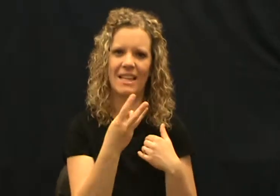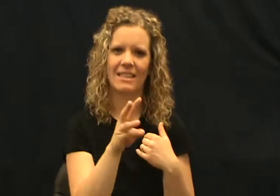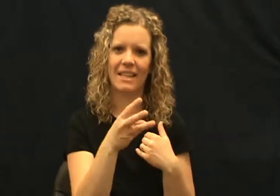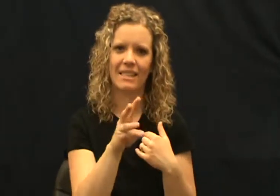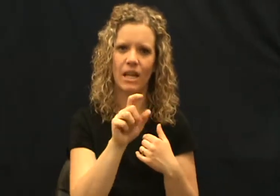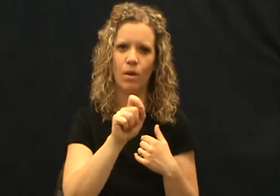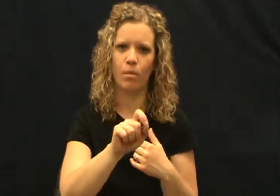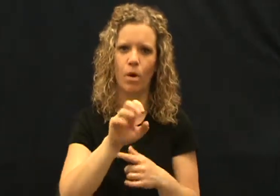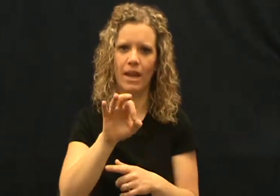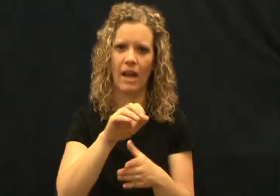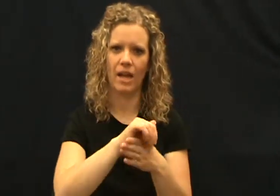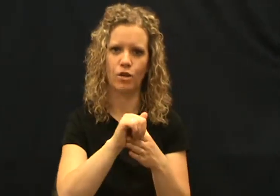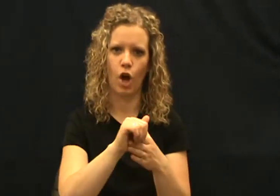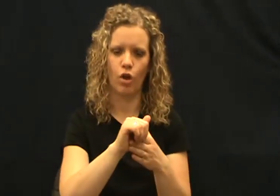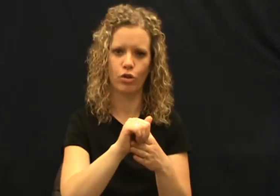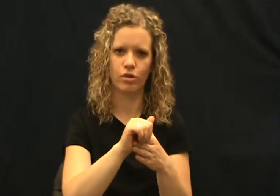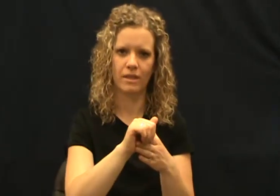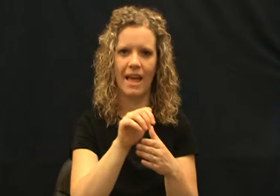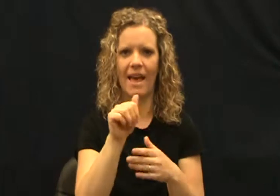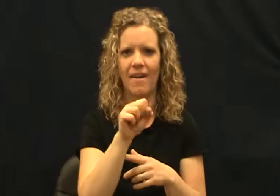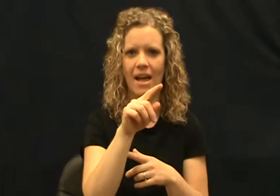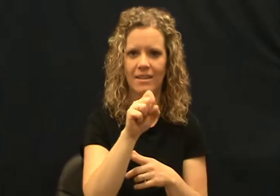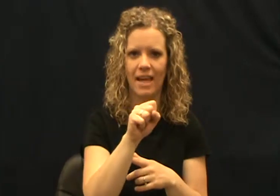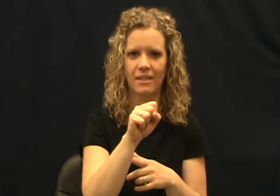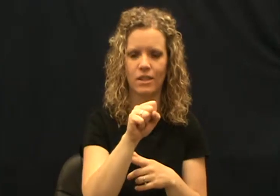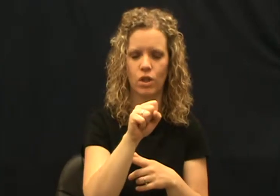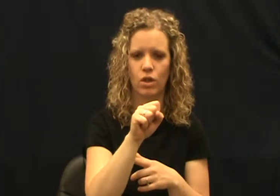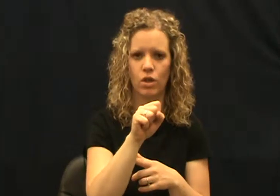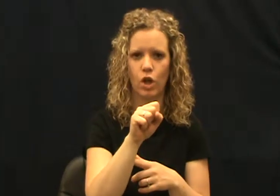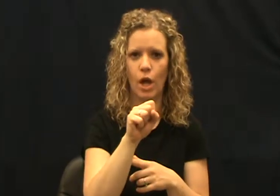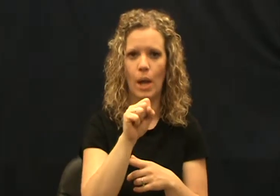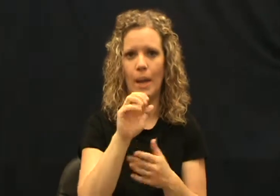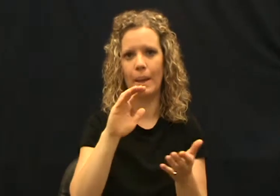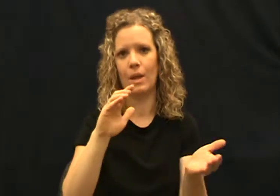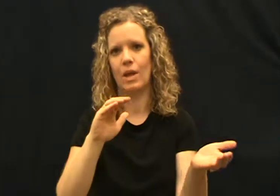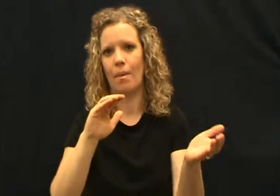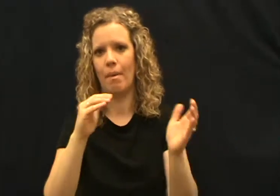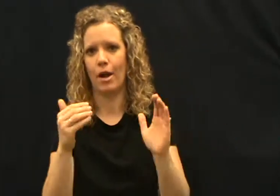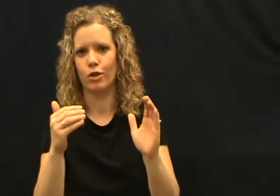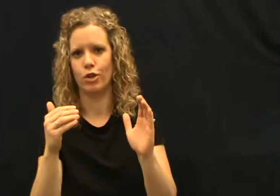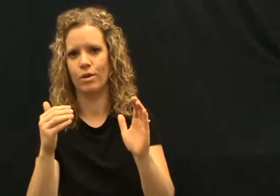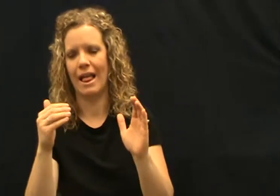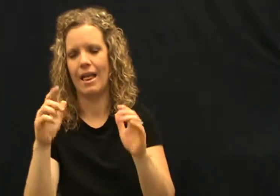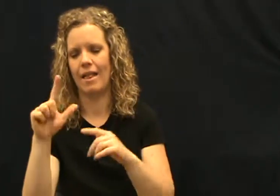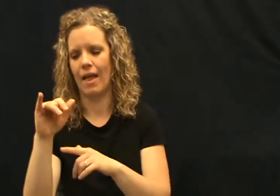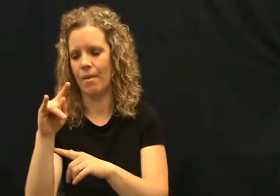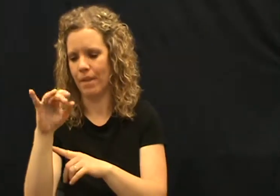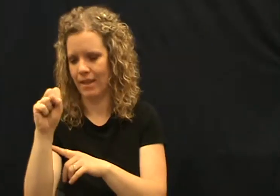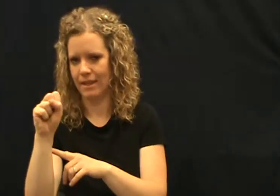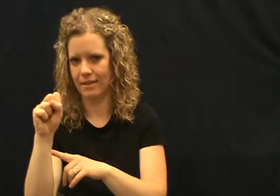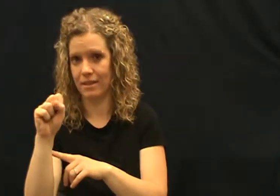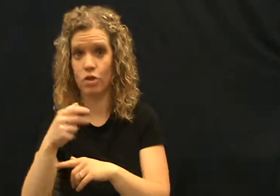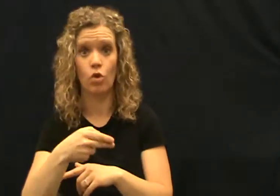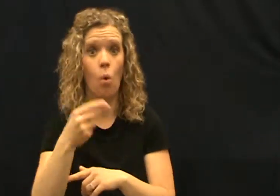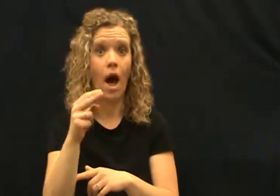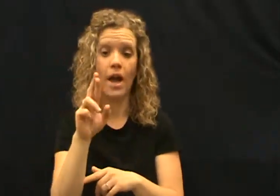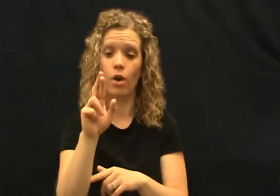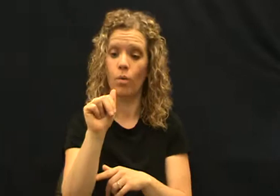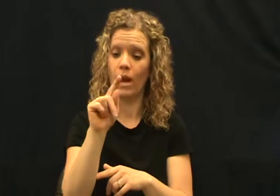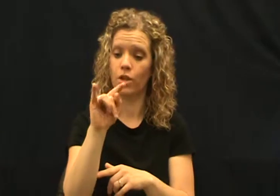for every dollar of current liabilities. A higher current ratio means that the company is in a